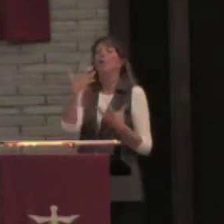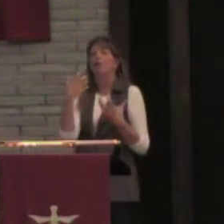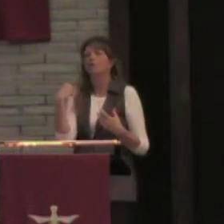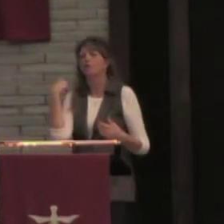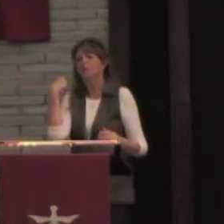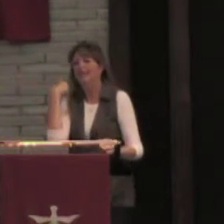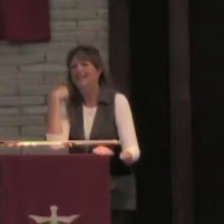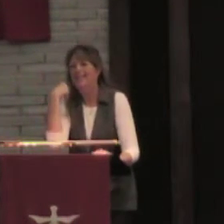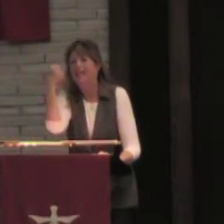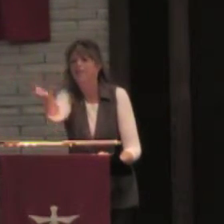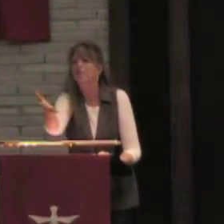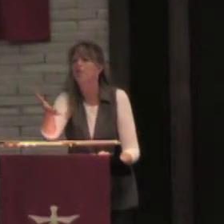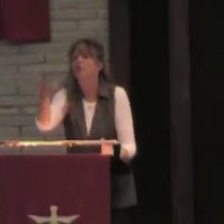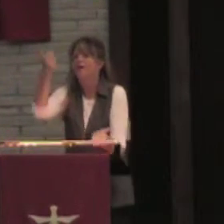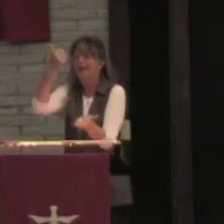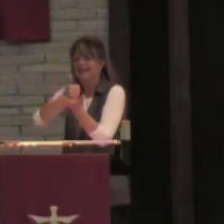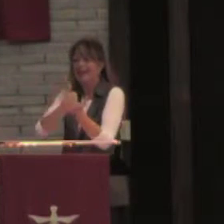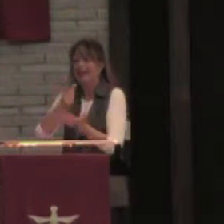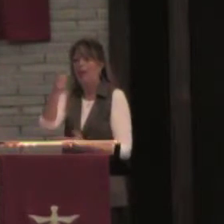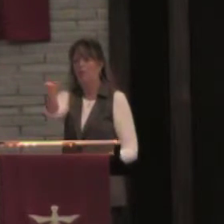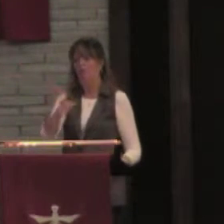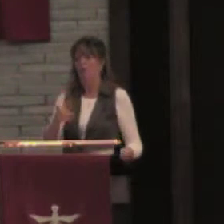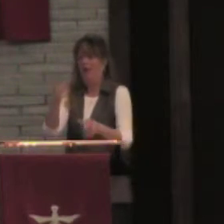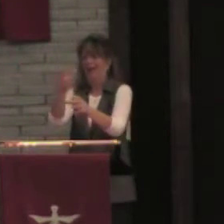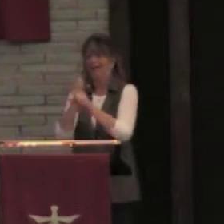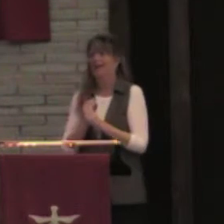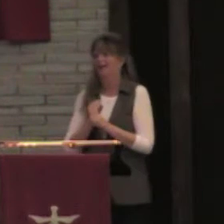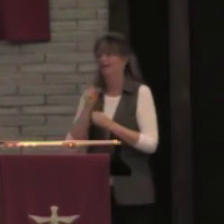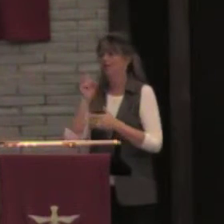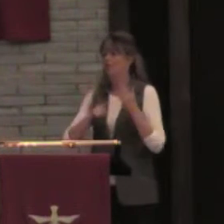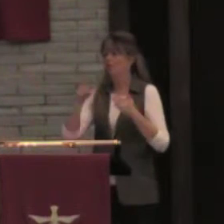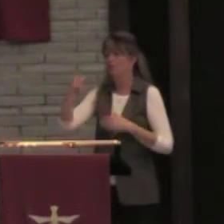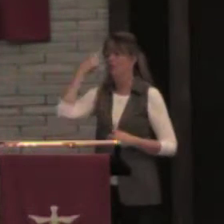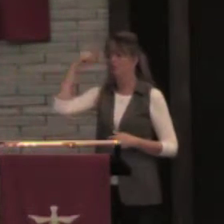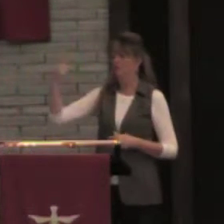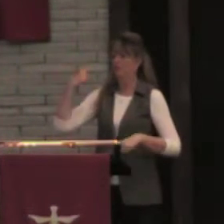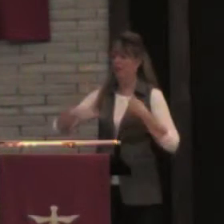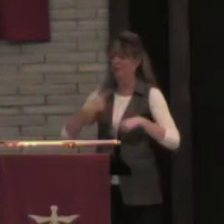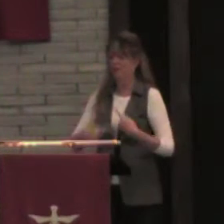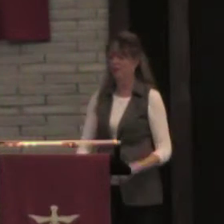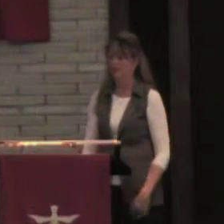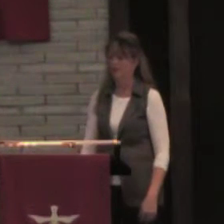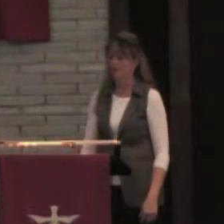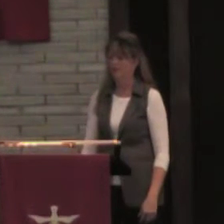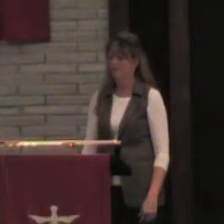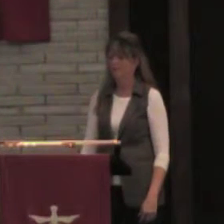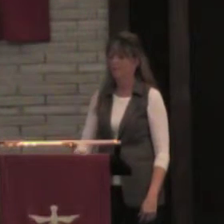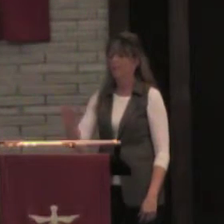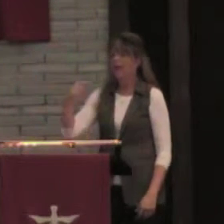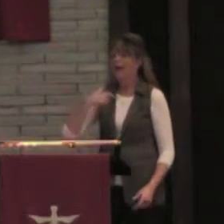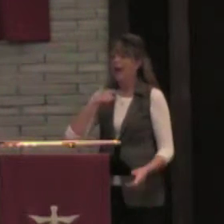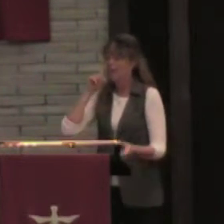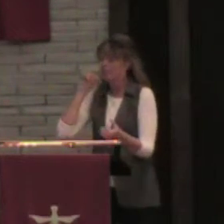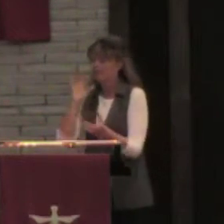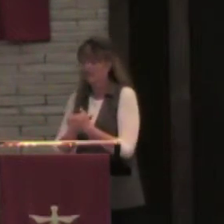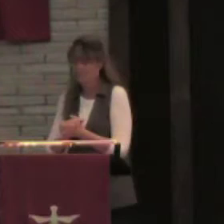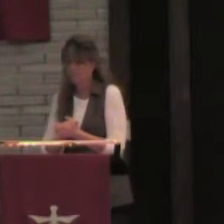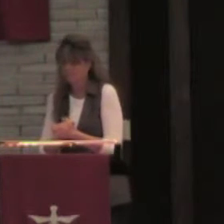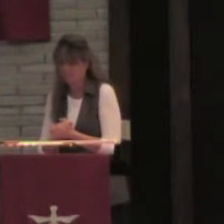God's waiting for you to ask so He can give you help and help you get what you're dreaming about. And